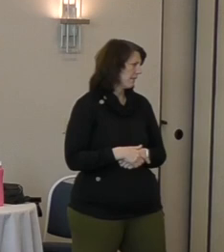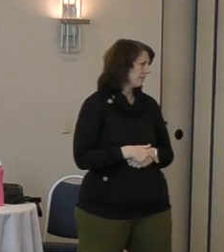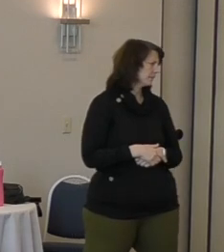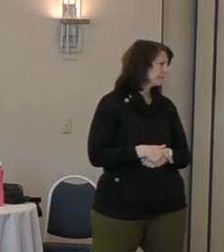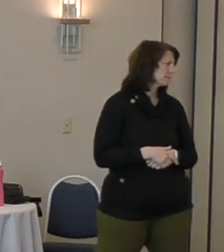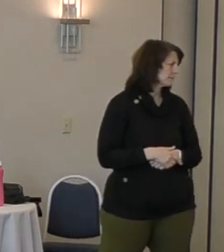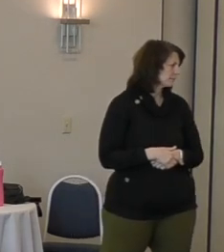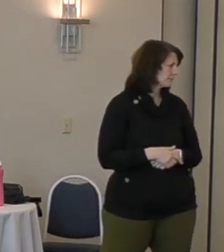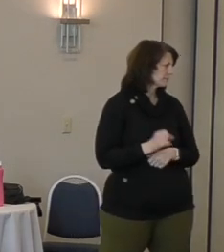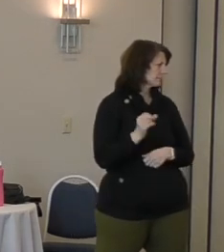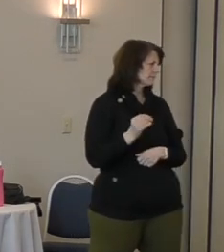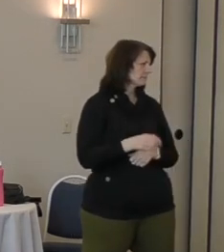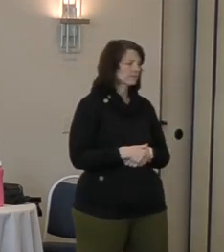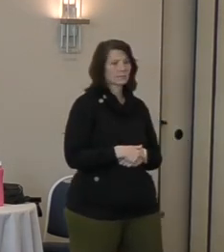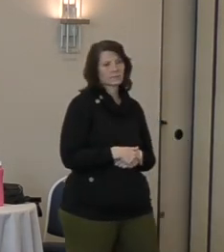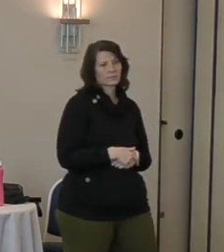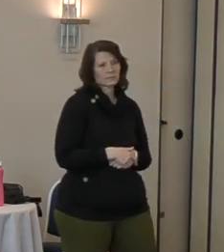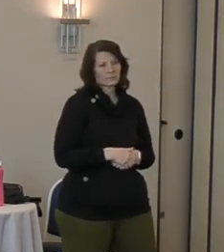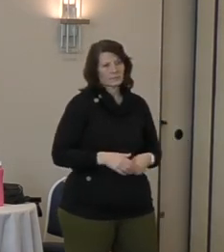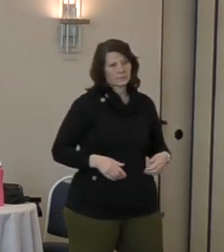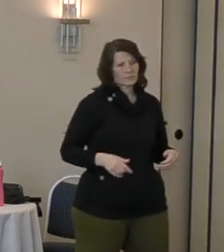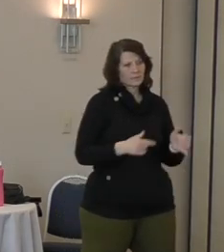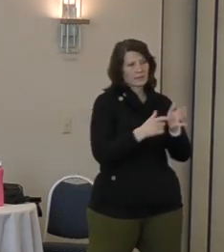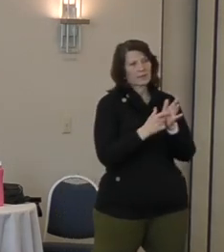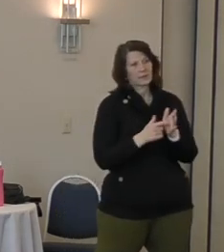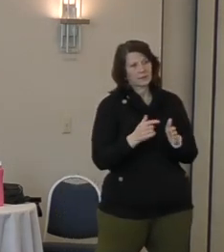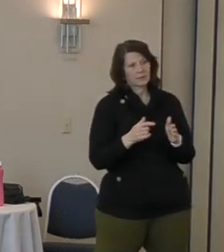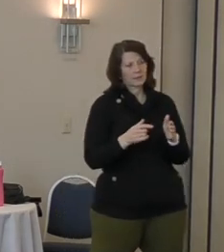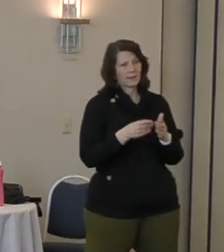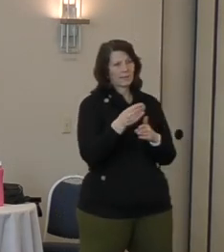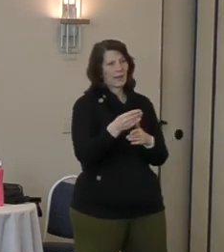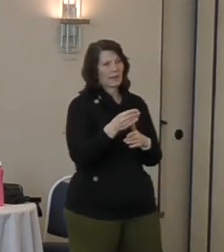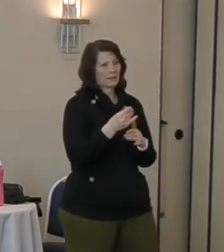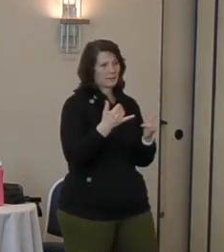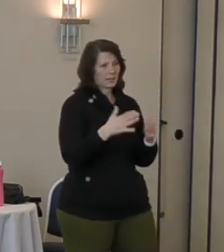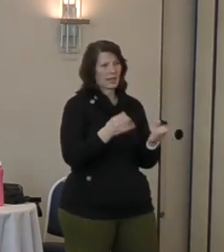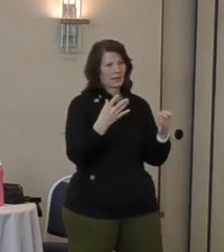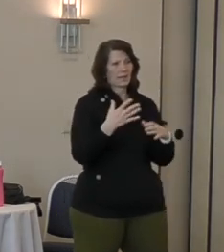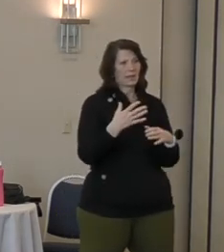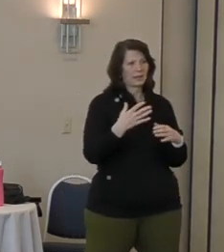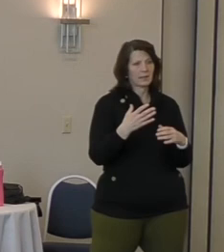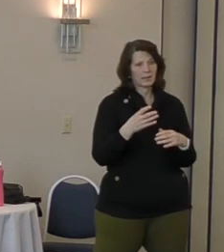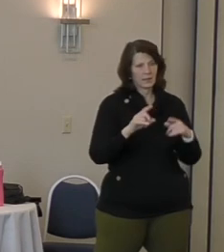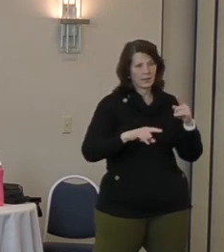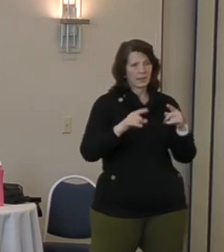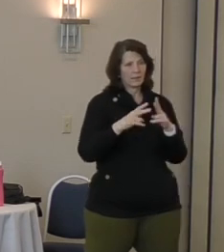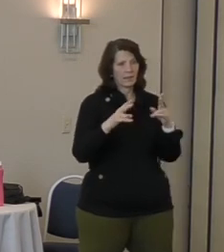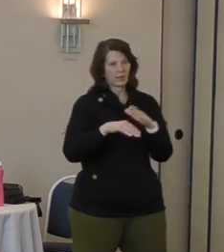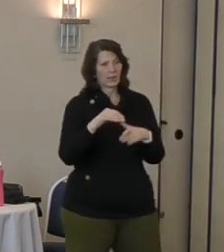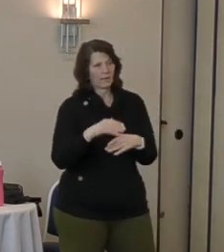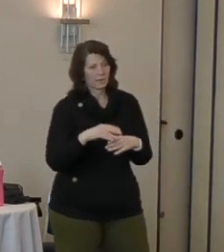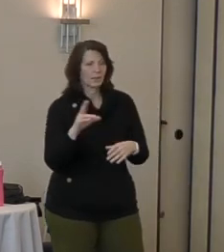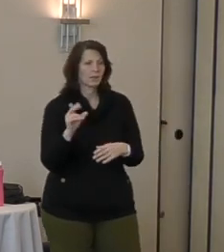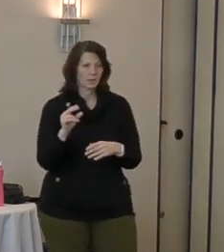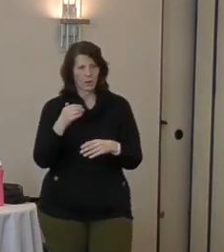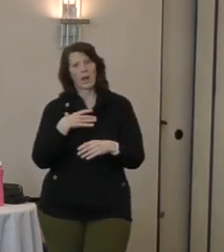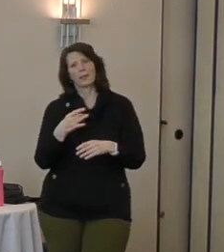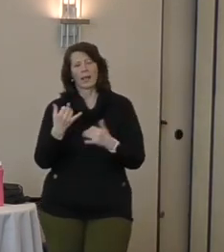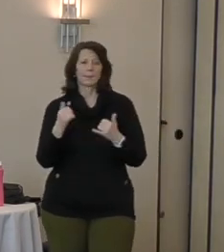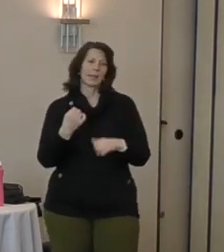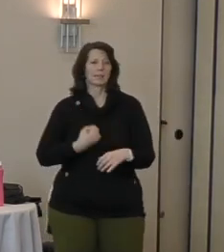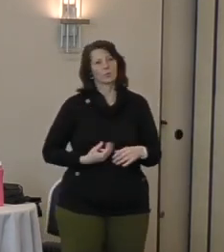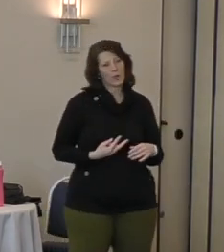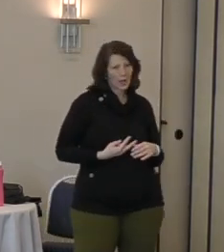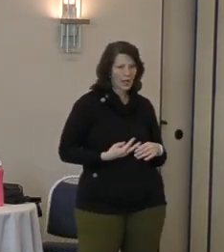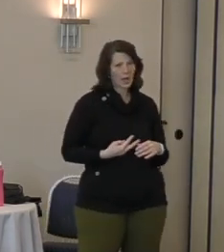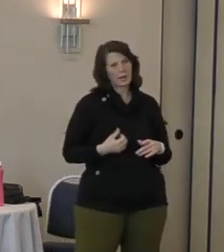for. And so it takes buy-in from the players, because a lot of them like it, right? A lot of them are very comfortable with, like, no, I like playing 12,